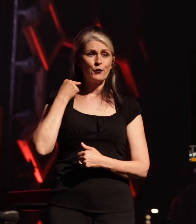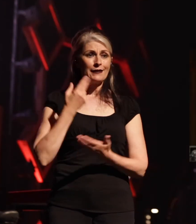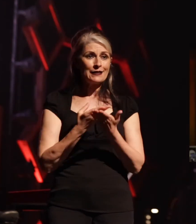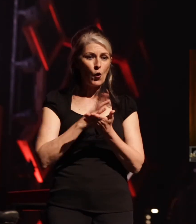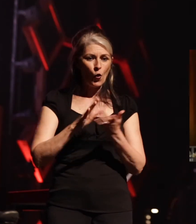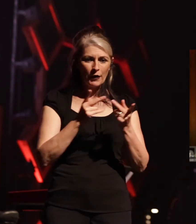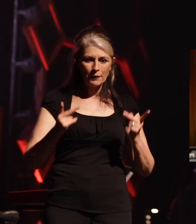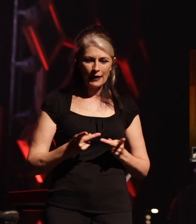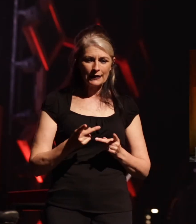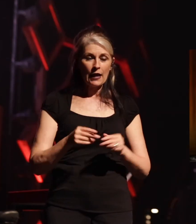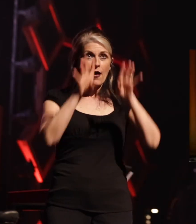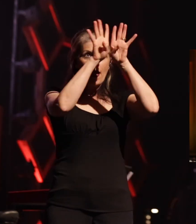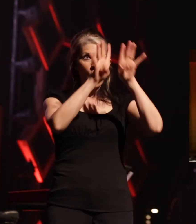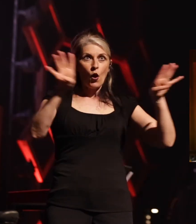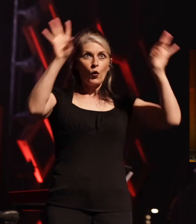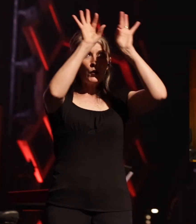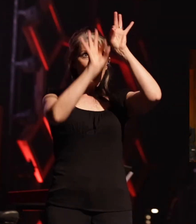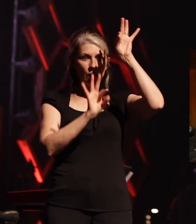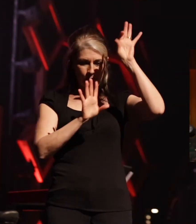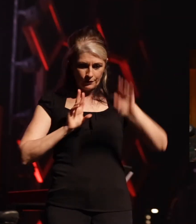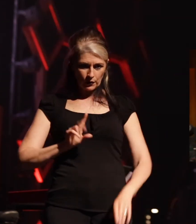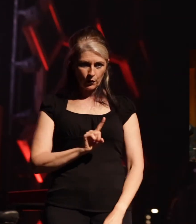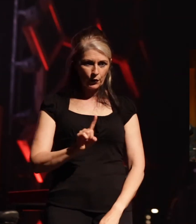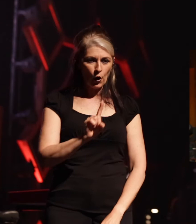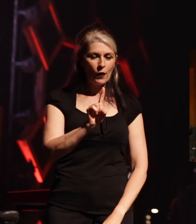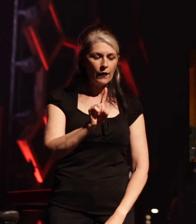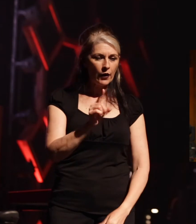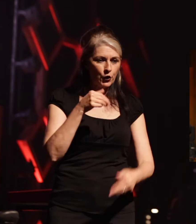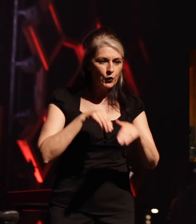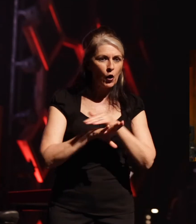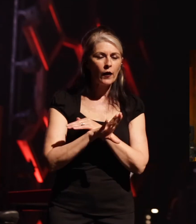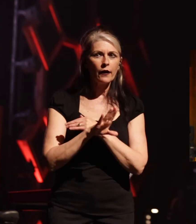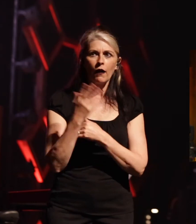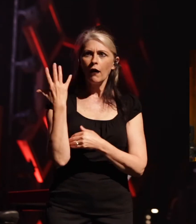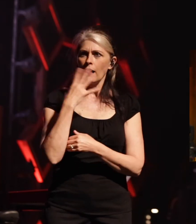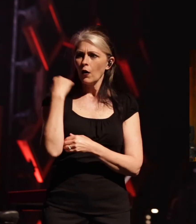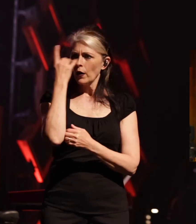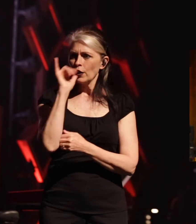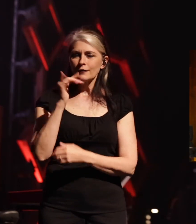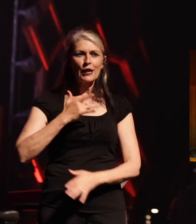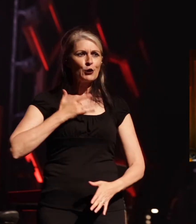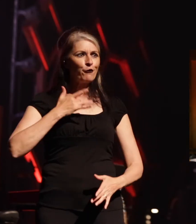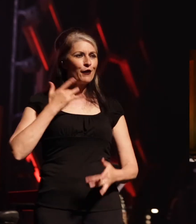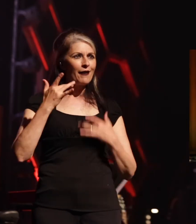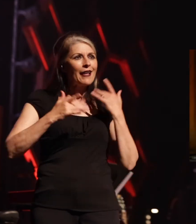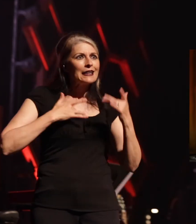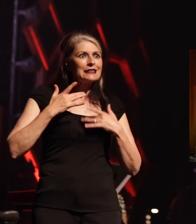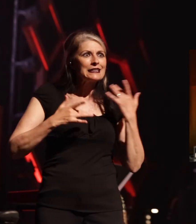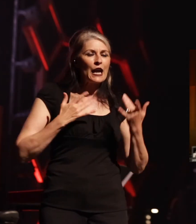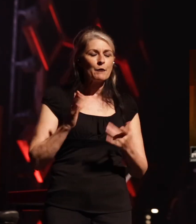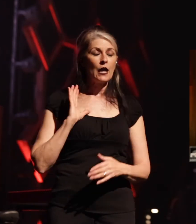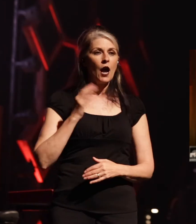curtain into the Holy of Holies, and just what that would have been like. I think that's just kind of what you feel in excitement. In fact, our head security